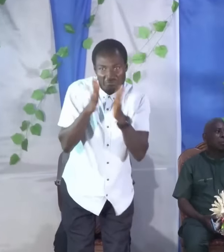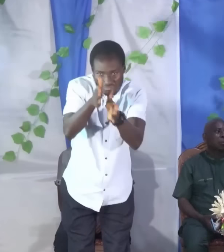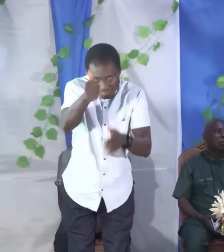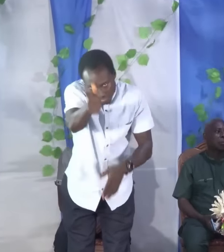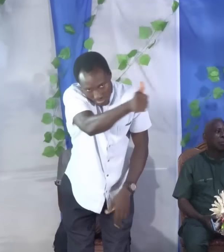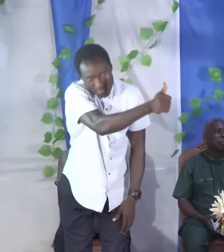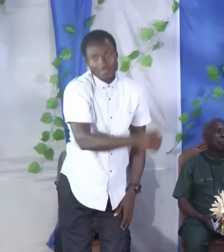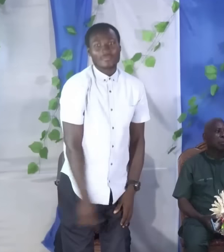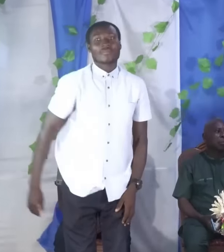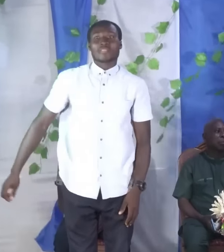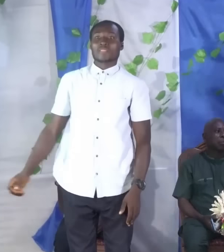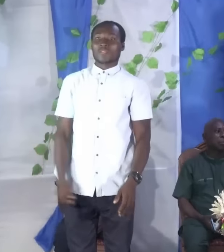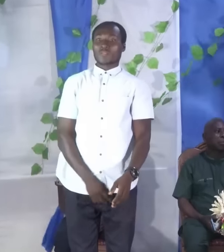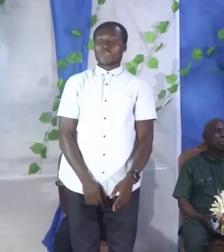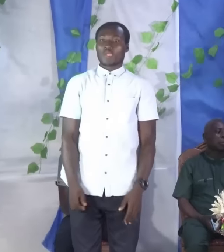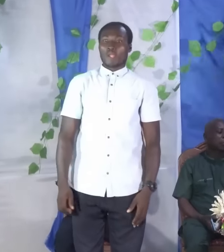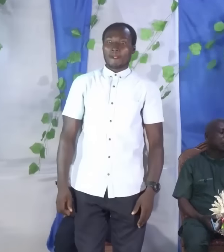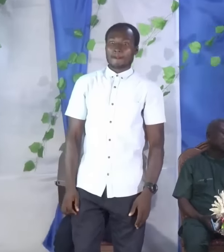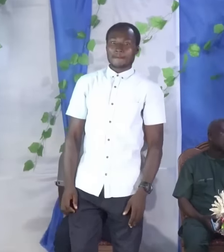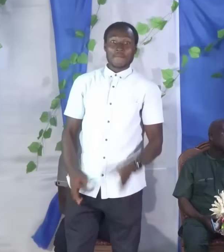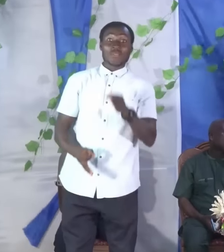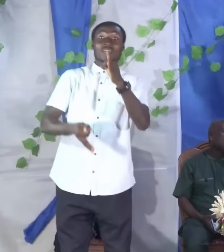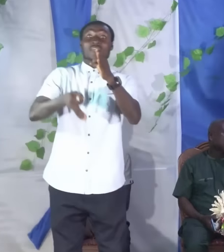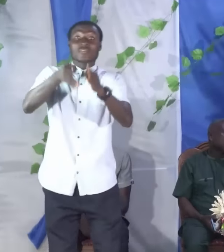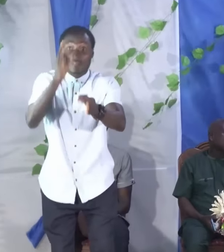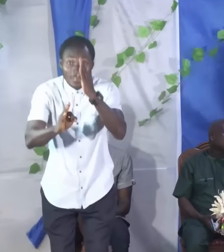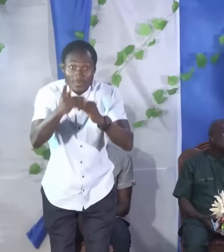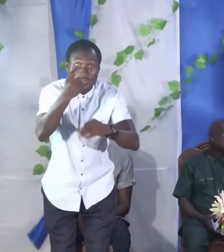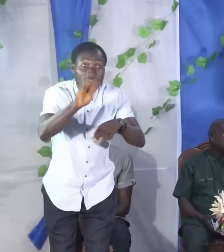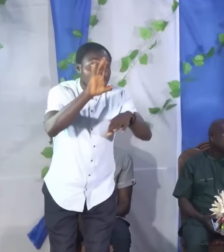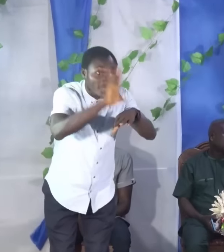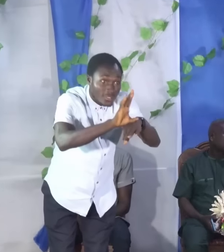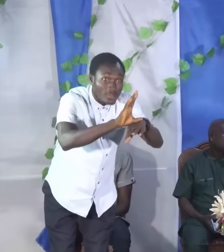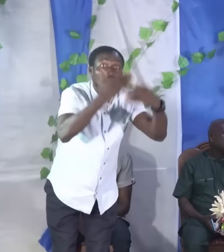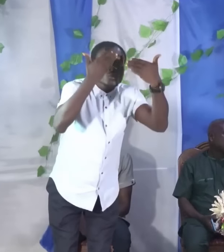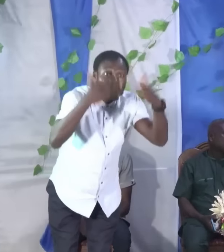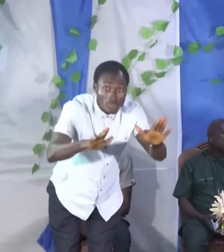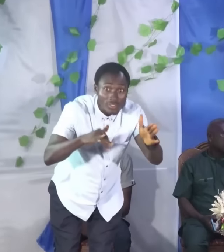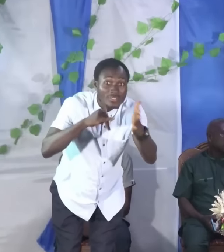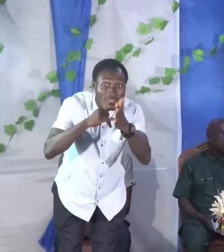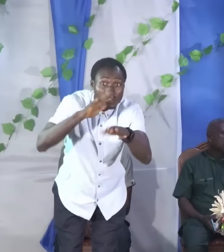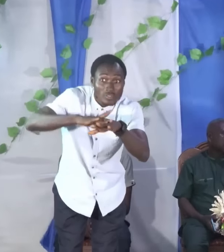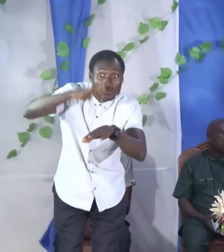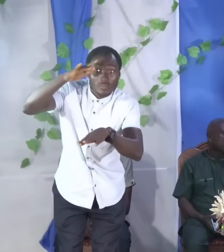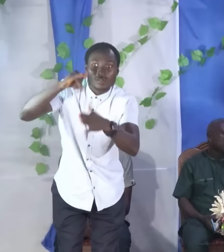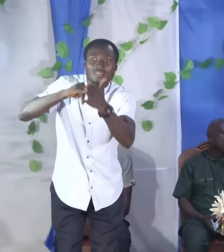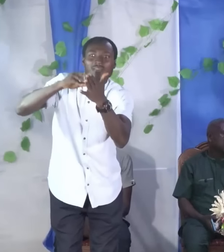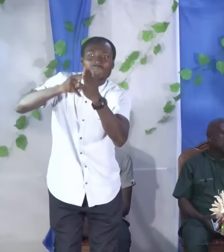na kesa moye bibi akoma fo nyina ani eyadan etua bom